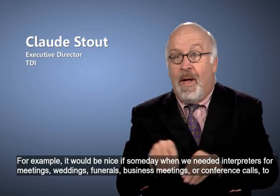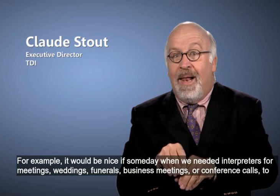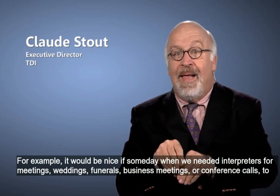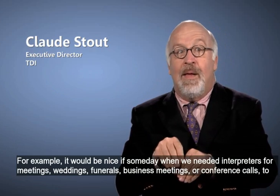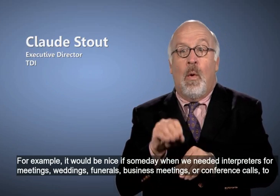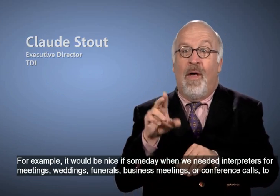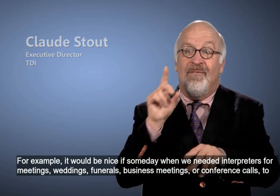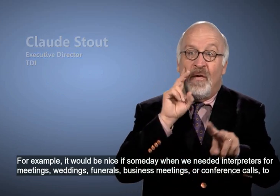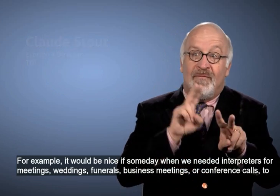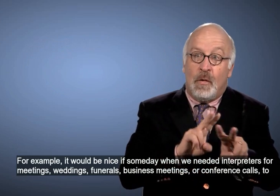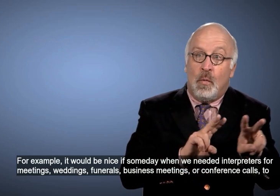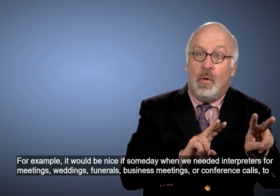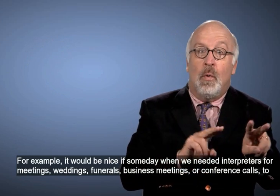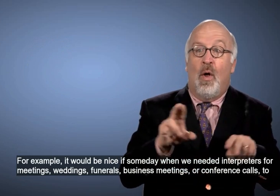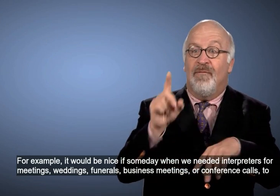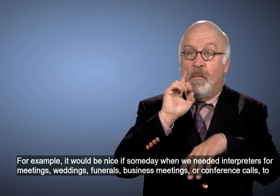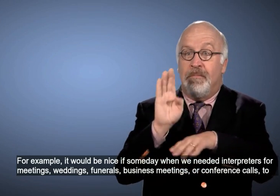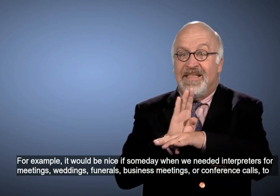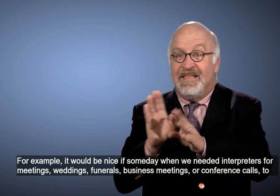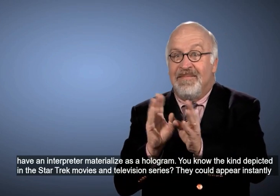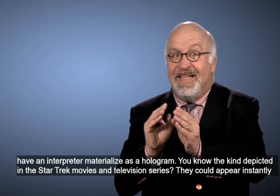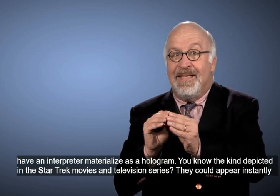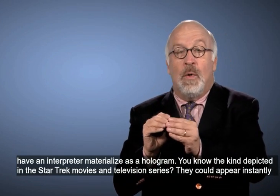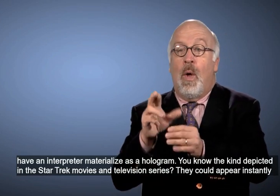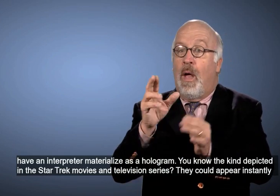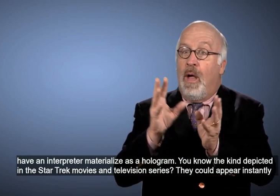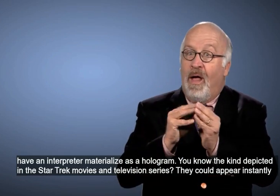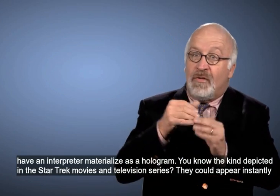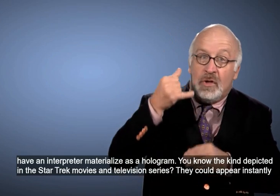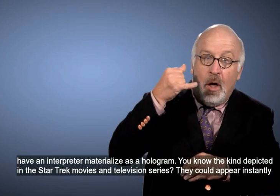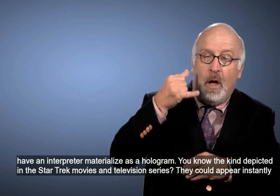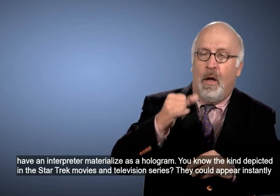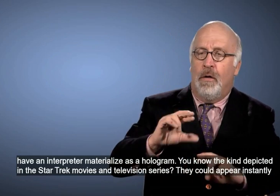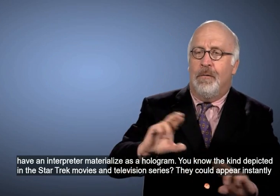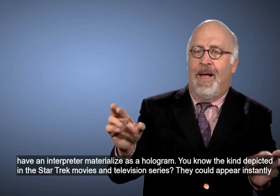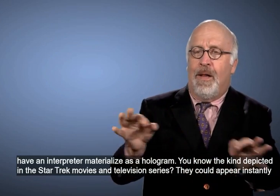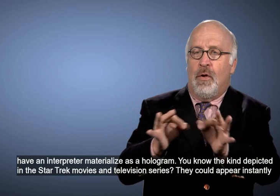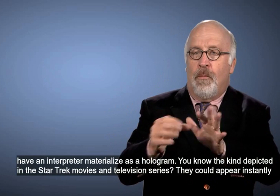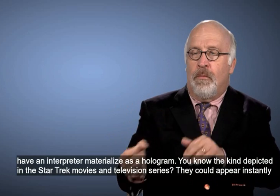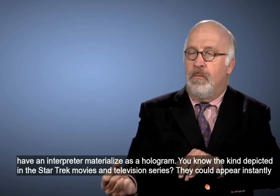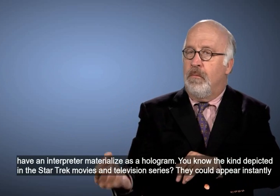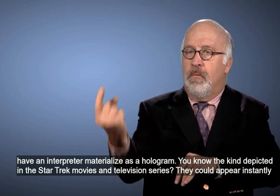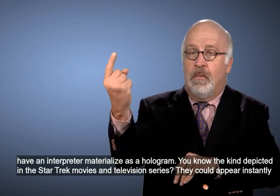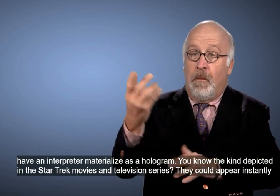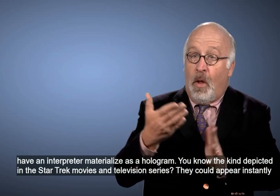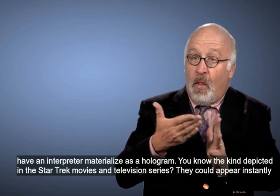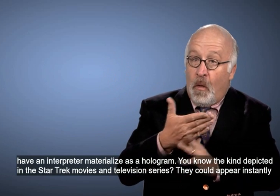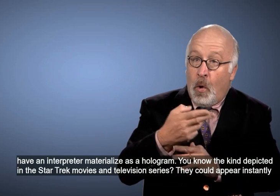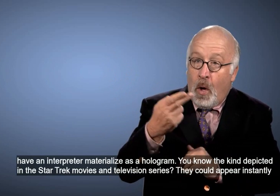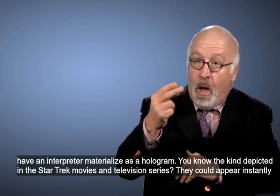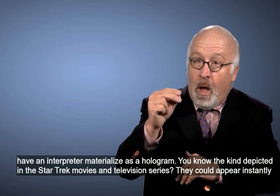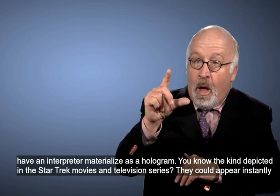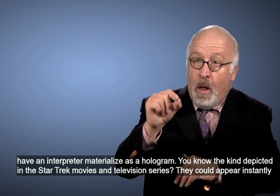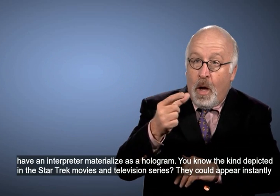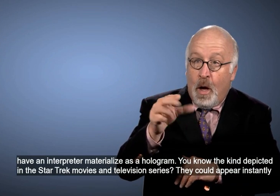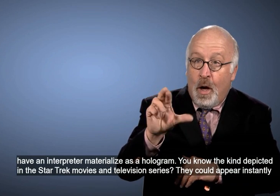business meetings, or conference calls, to have an interpreter materialize as a hologram. You know, the kind depicted in the